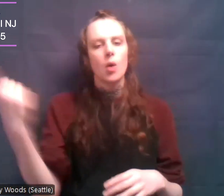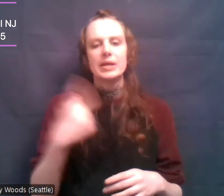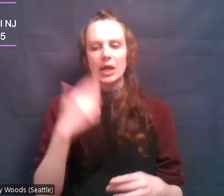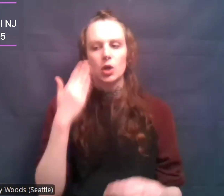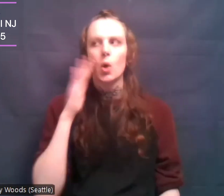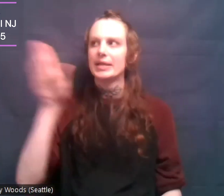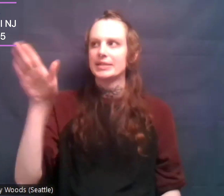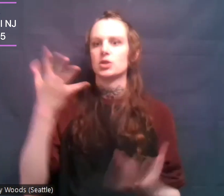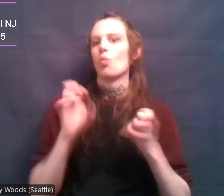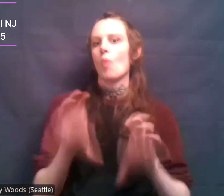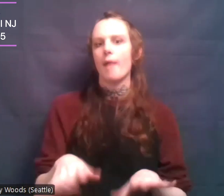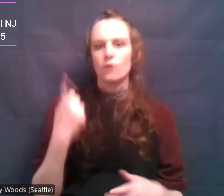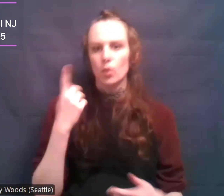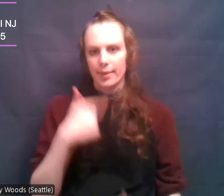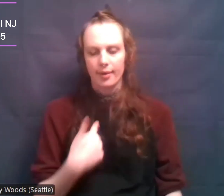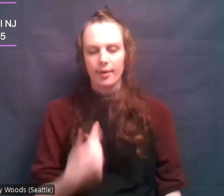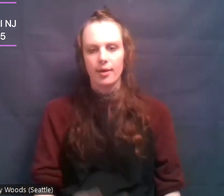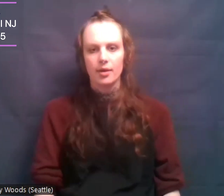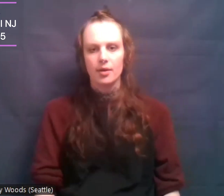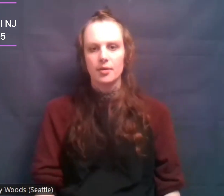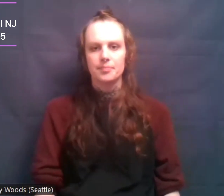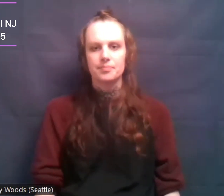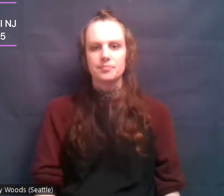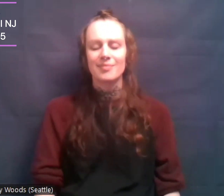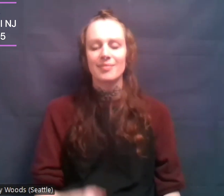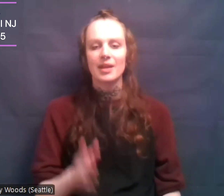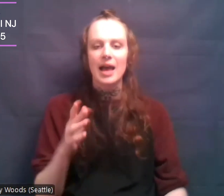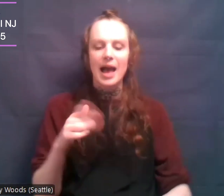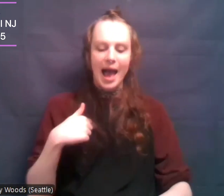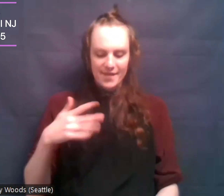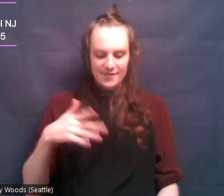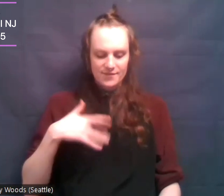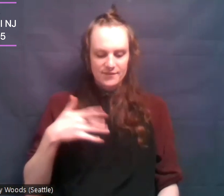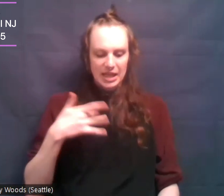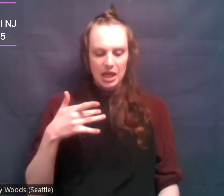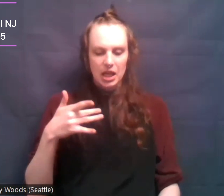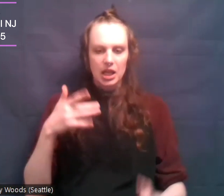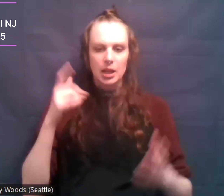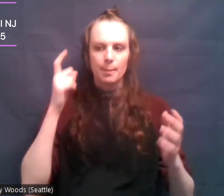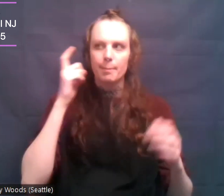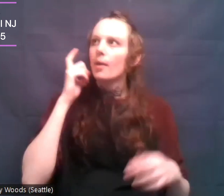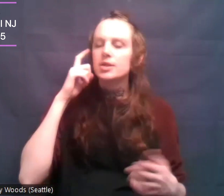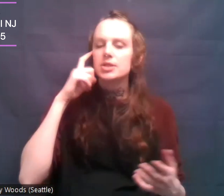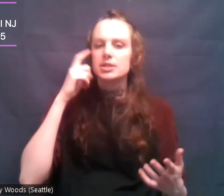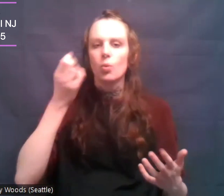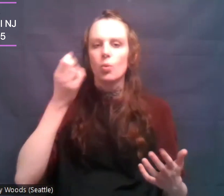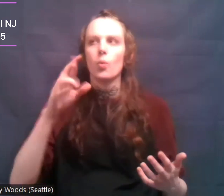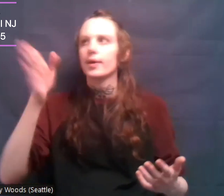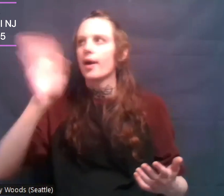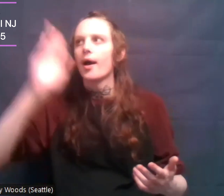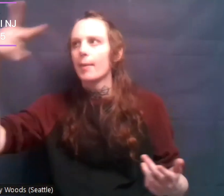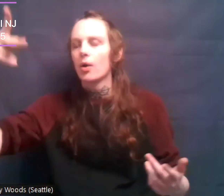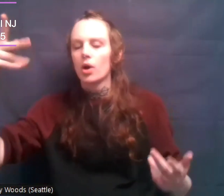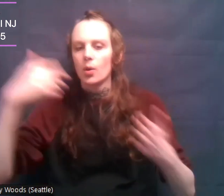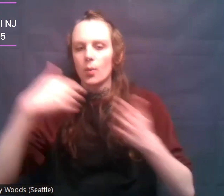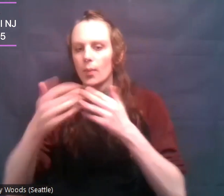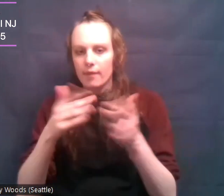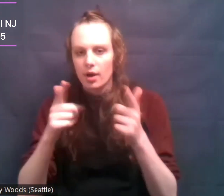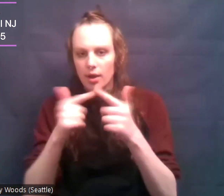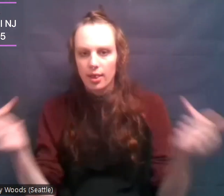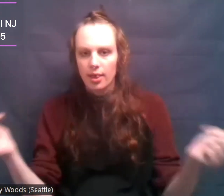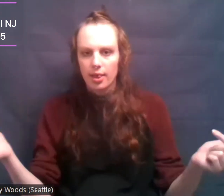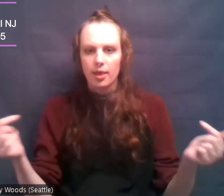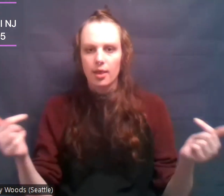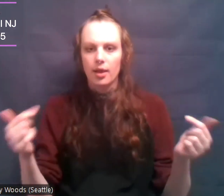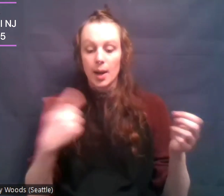that, like, whatever you want to say, a conscience, God, whatever you want to say, like I'll be doing